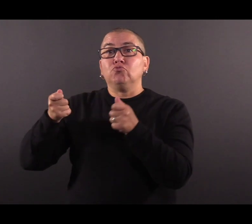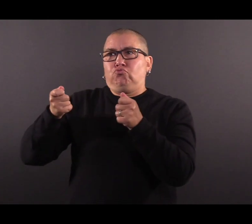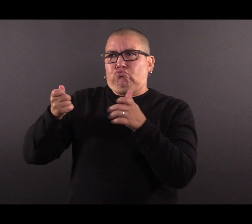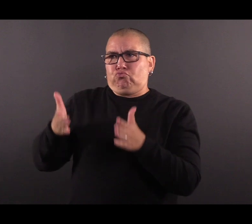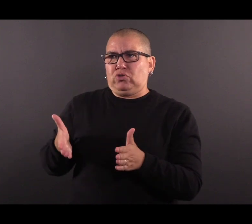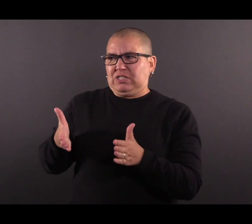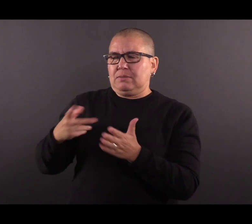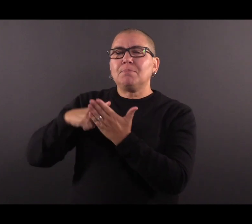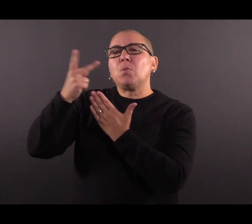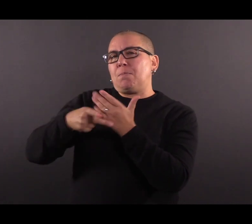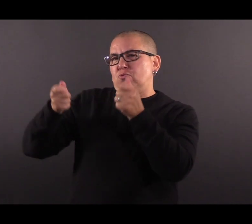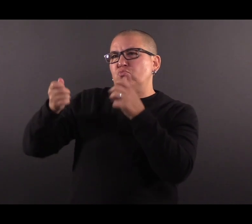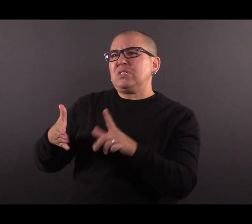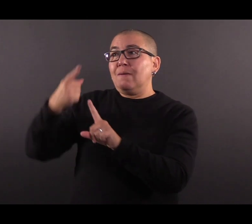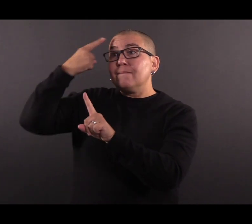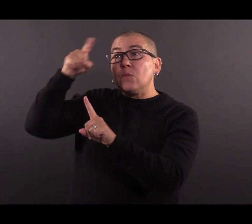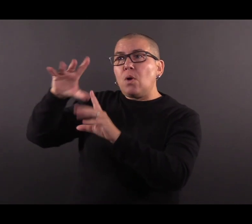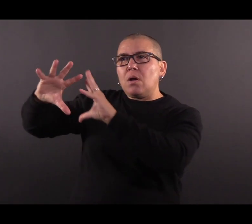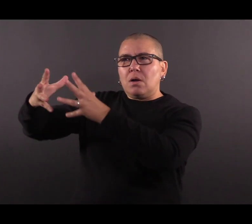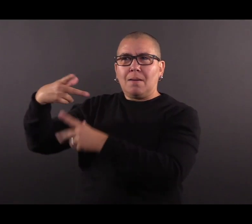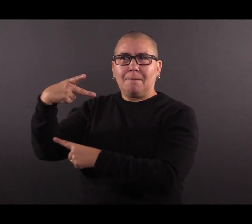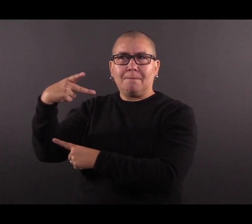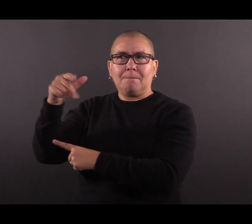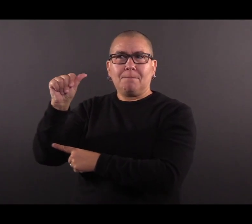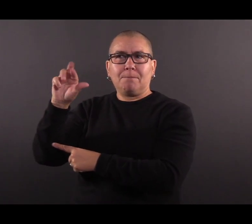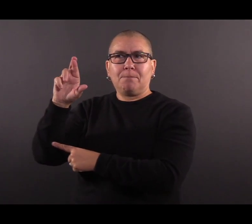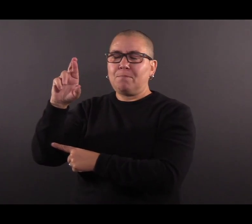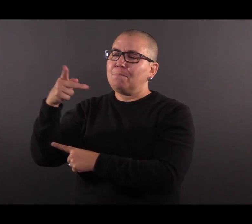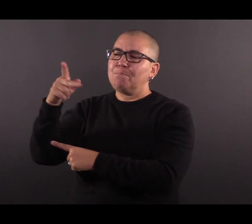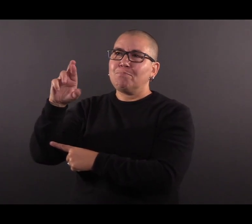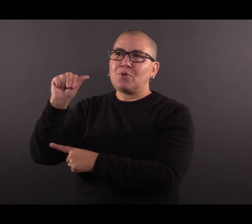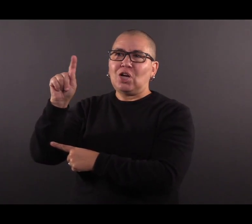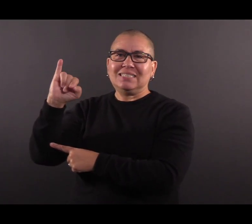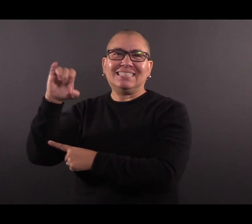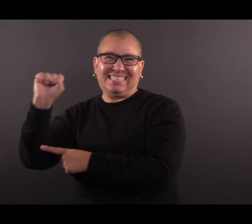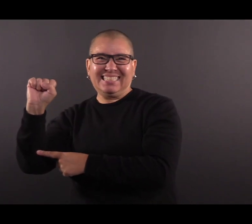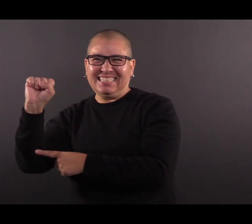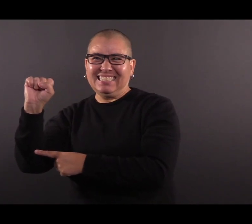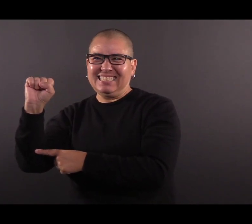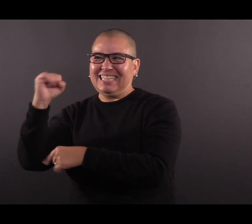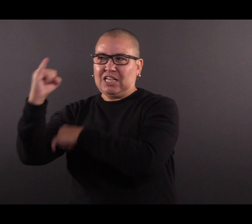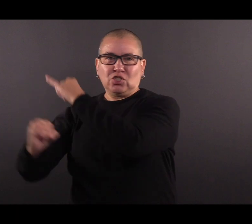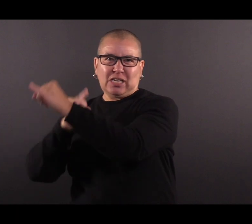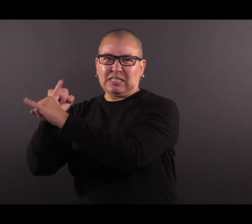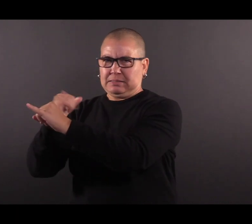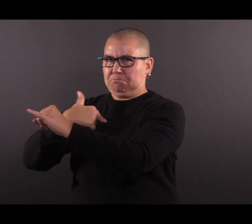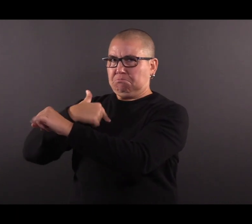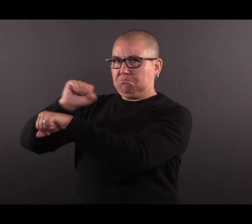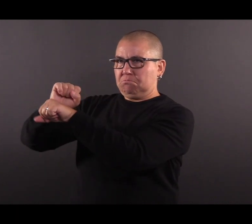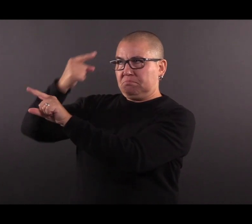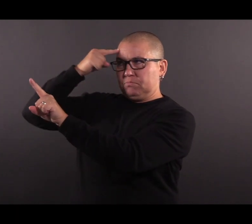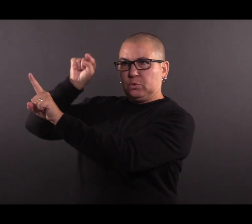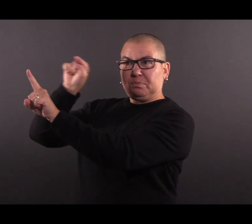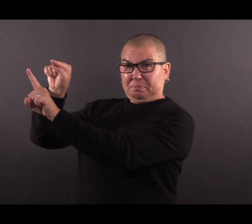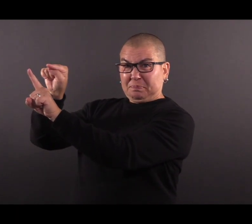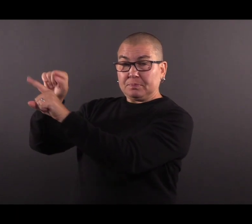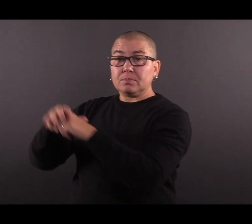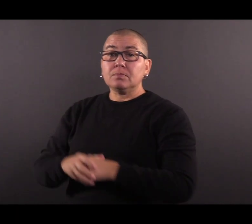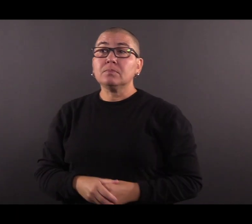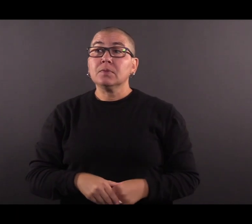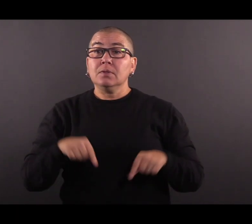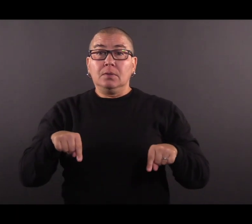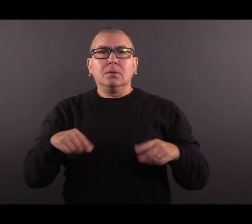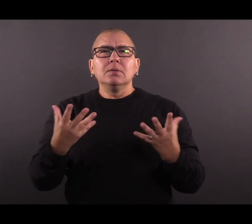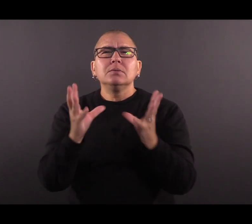Director for Praxis International, and I will be your host for this session. This session will be most